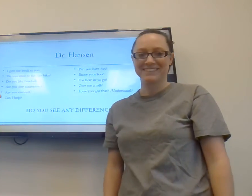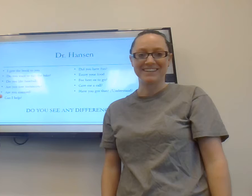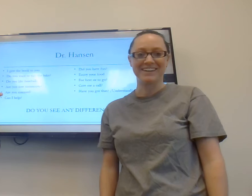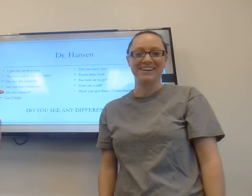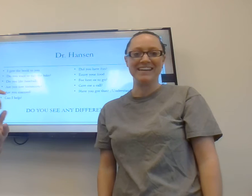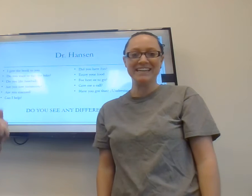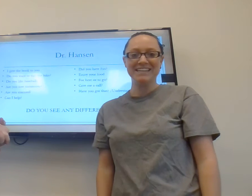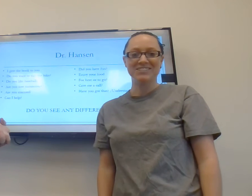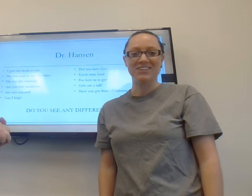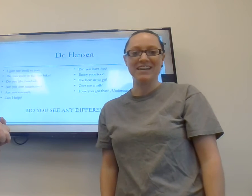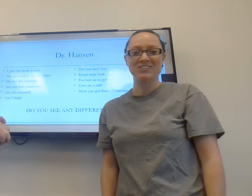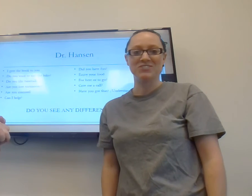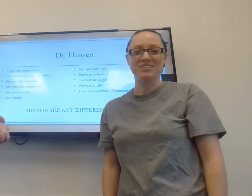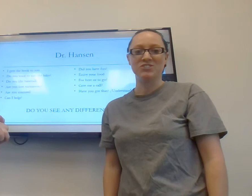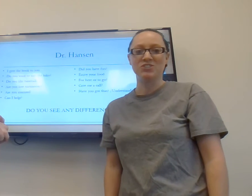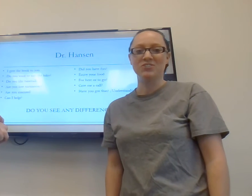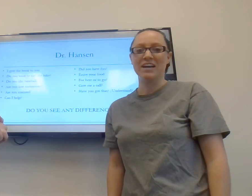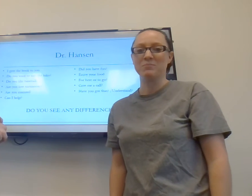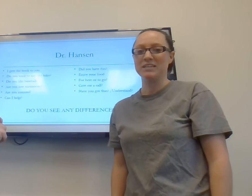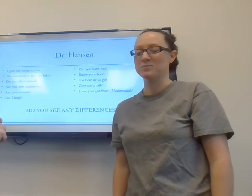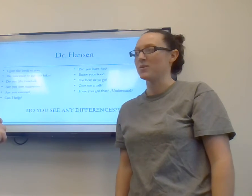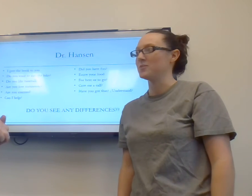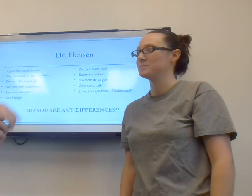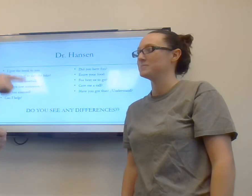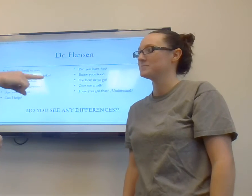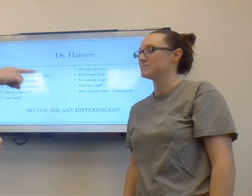all right, so the next one is, do you like baseball?